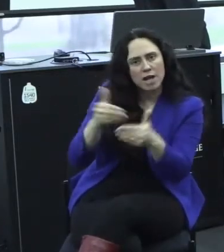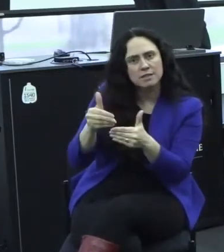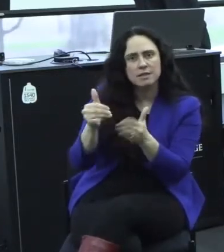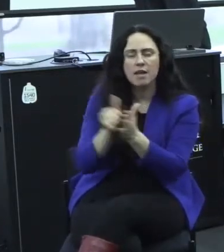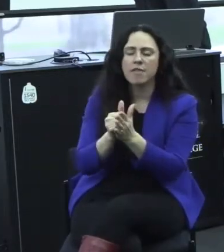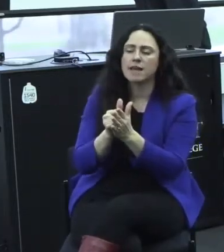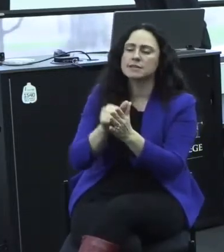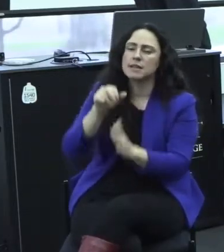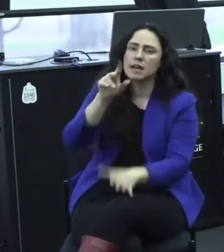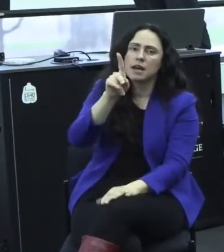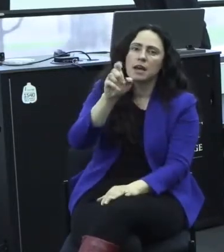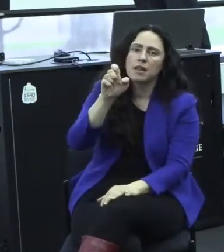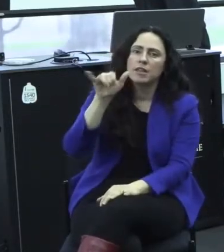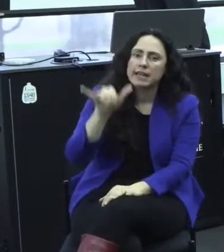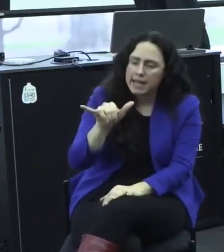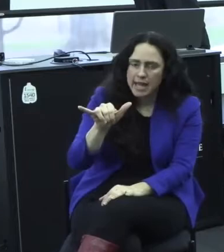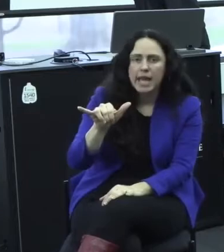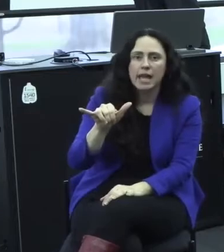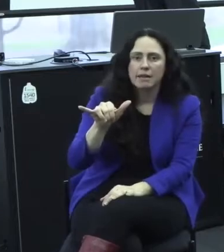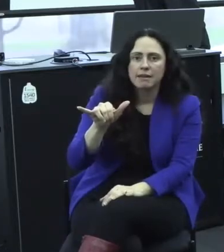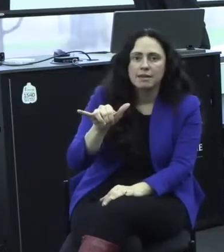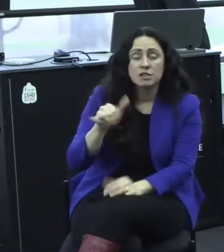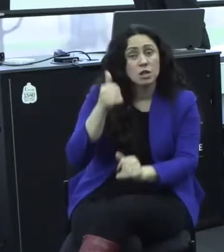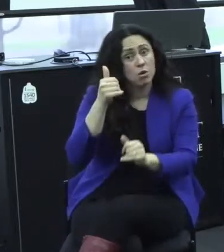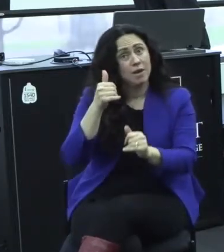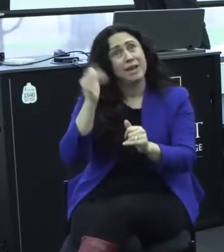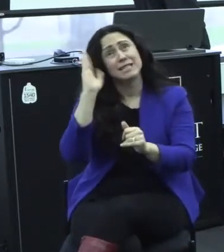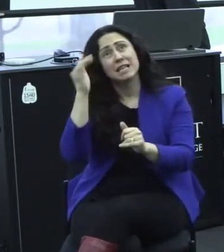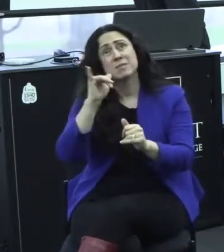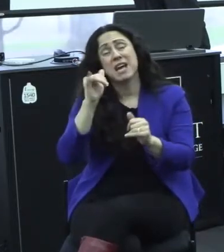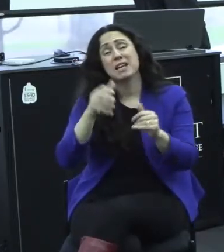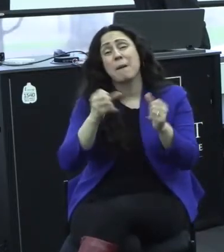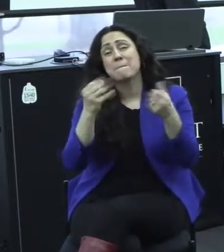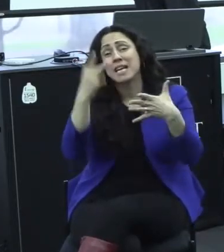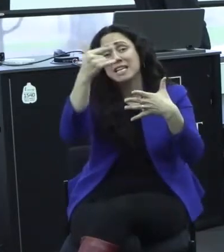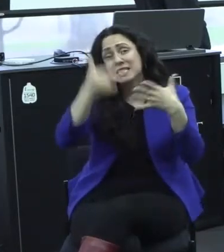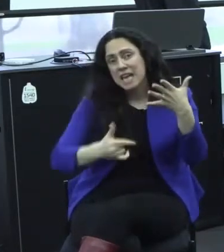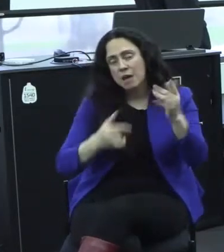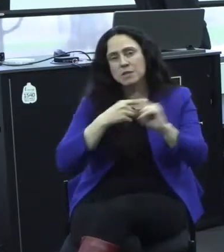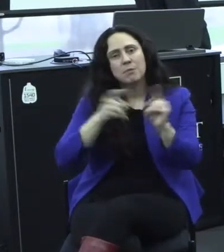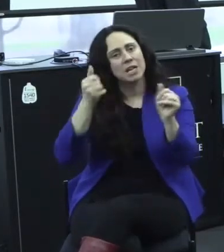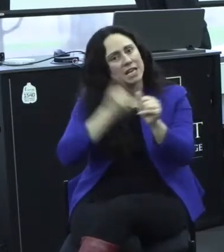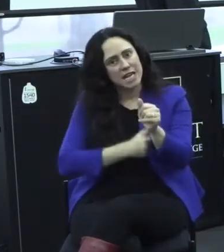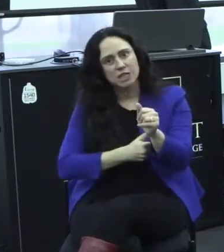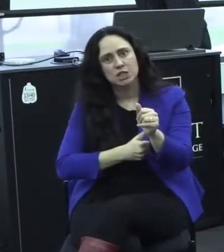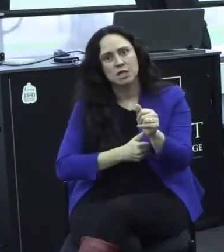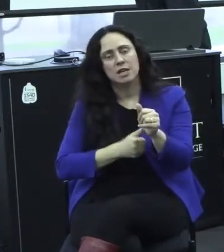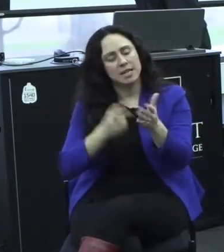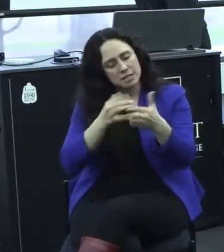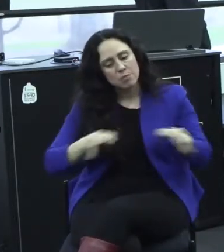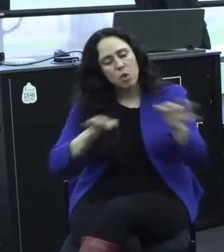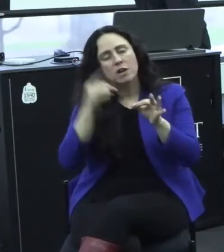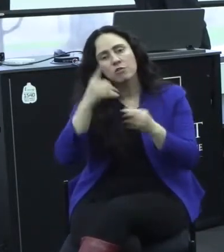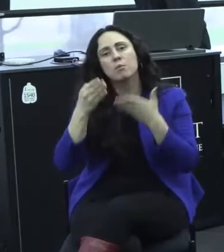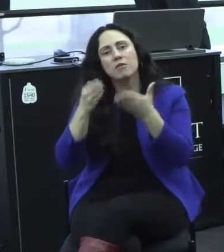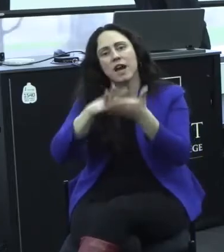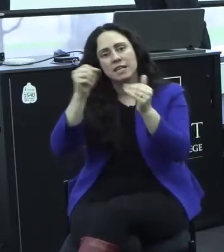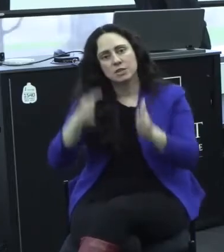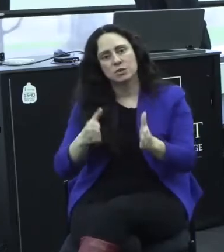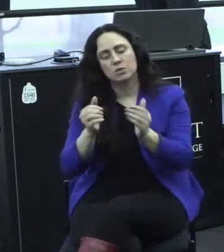so to speak. So every step, it seems like a lot of steps, but each is very intentional to provide students with what they need to be